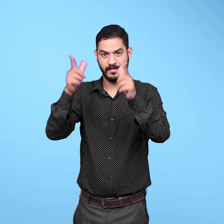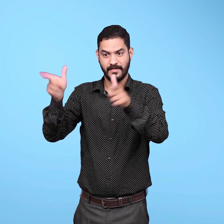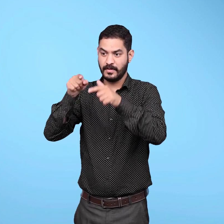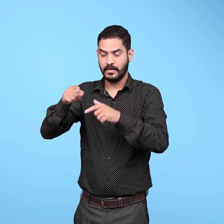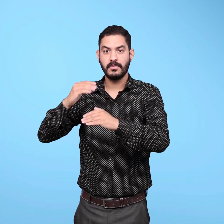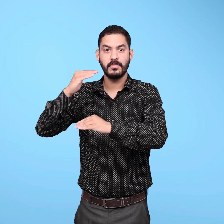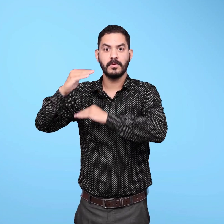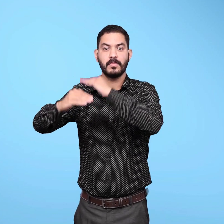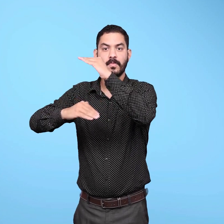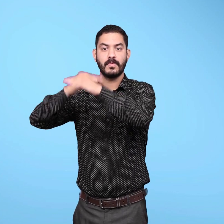Ganga Valley.